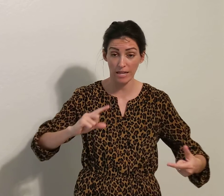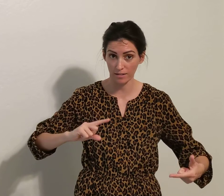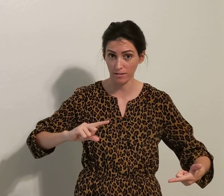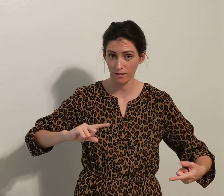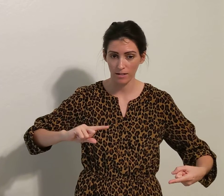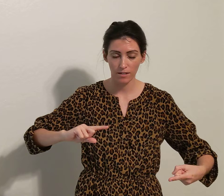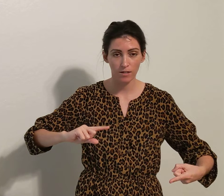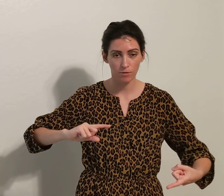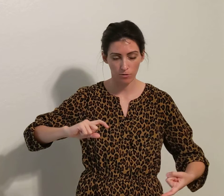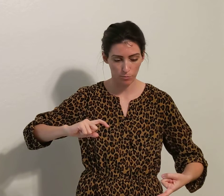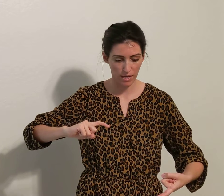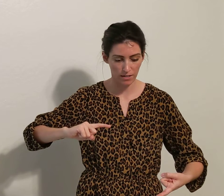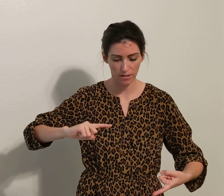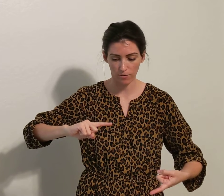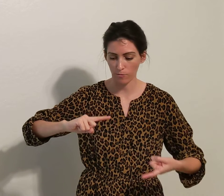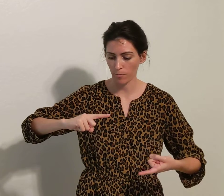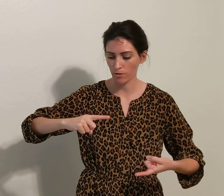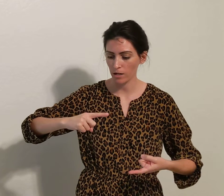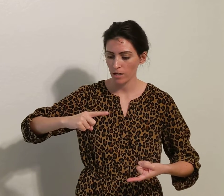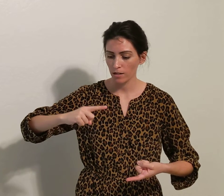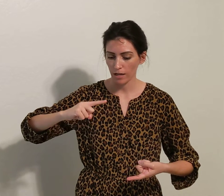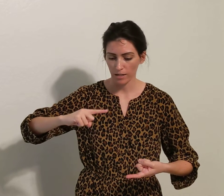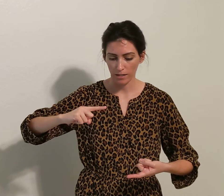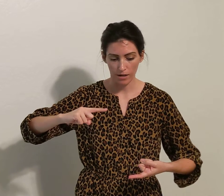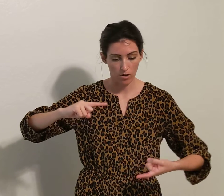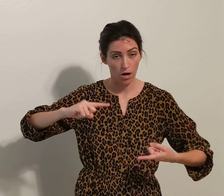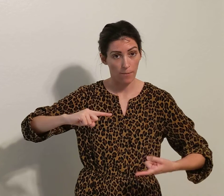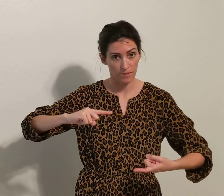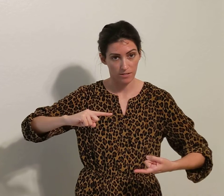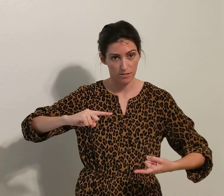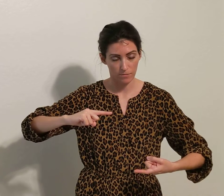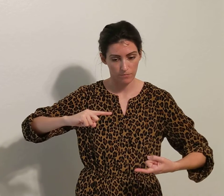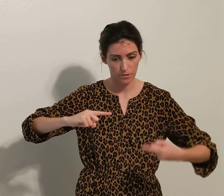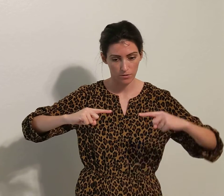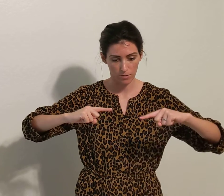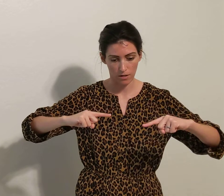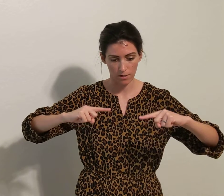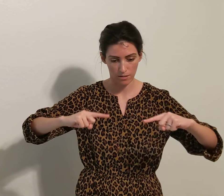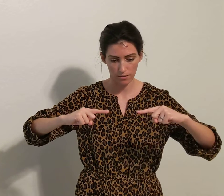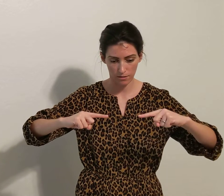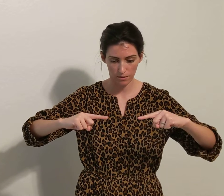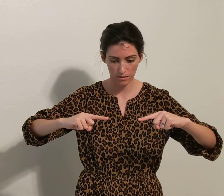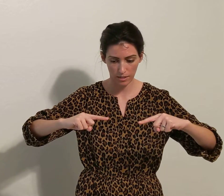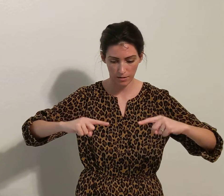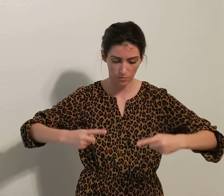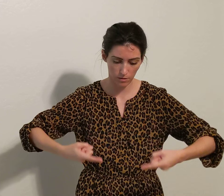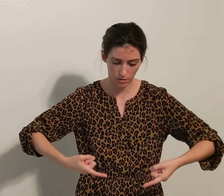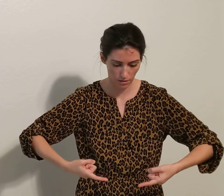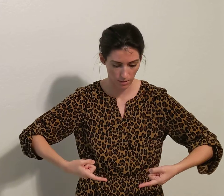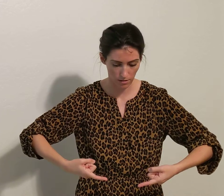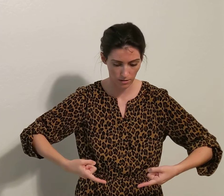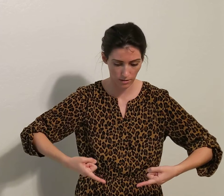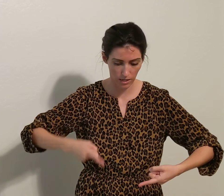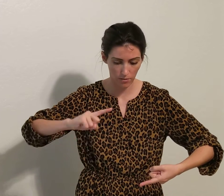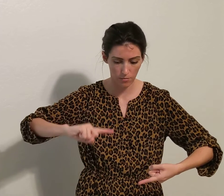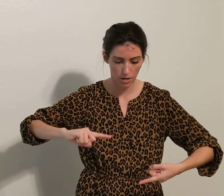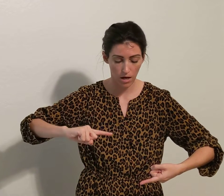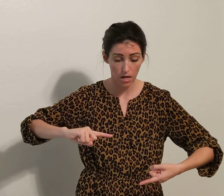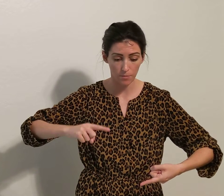pain. Here we go with pain again. Remember that they are opposite. So it's not the same, opposite.